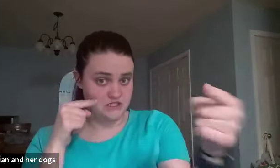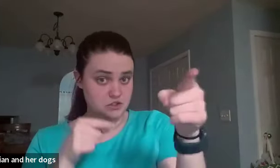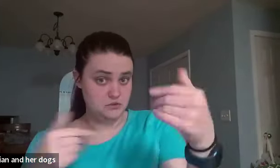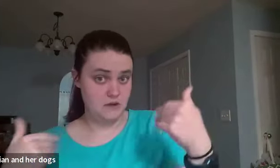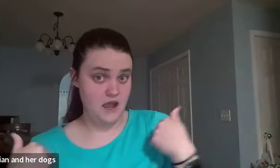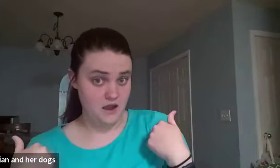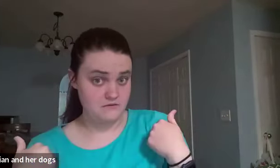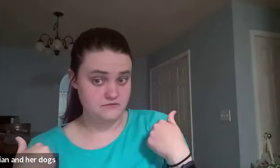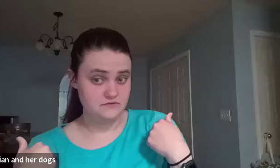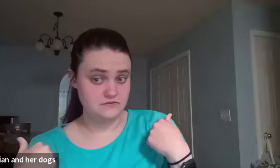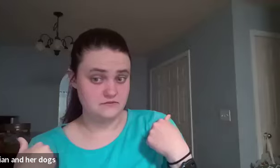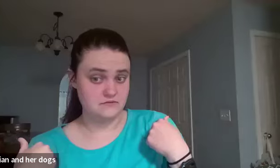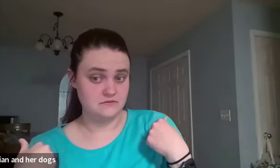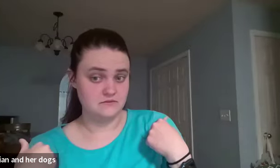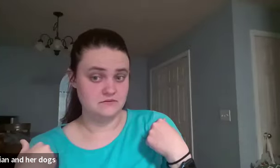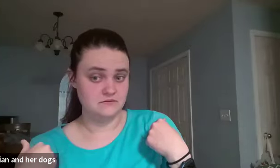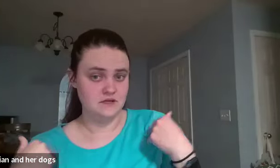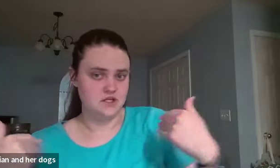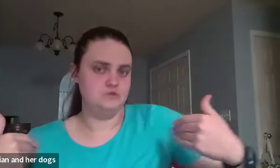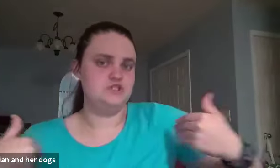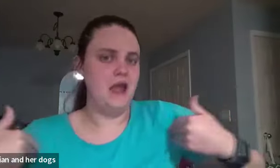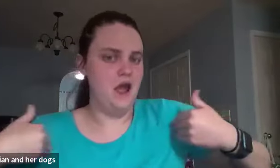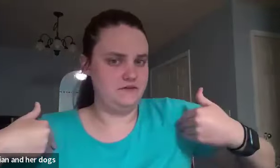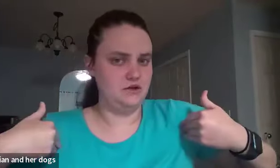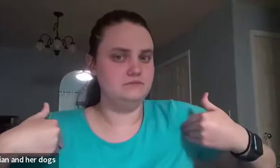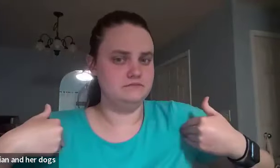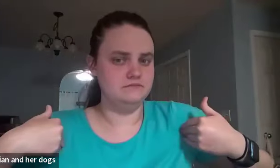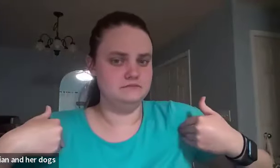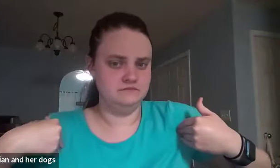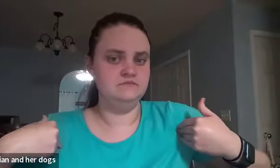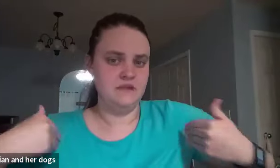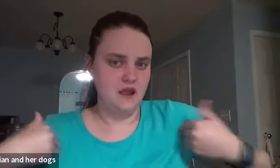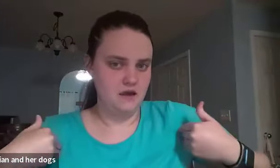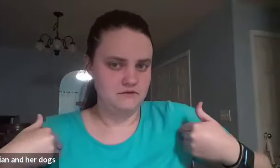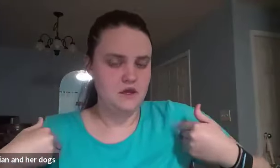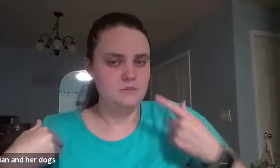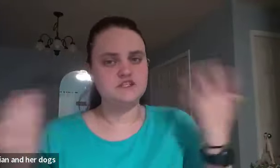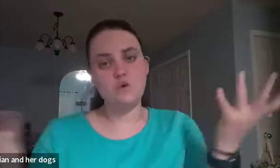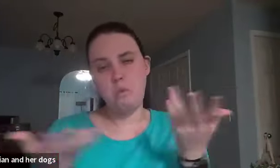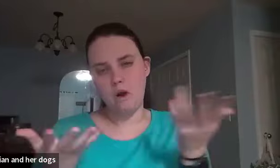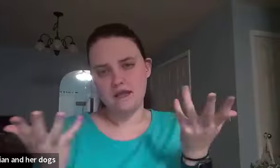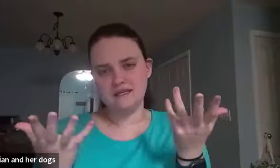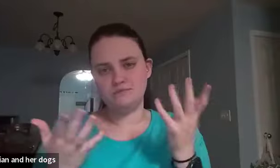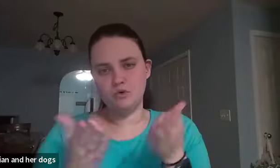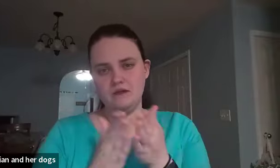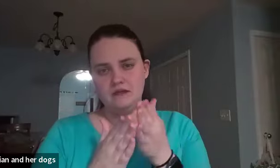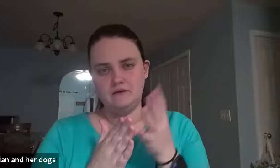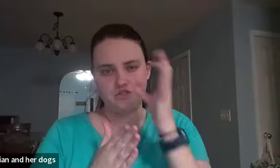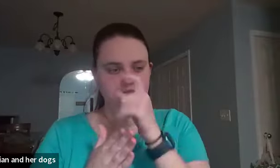allergies you have. You would do have here. Have. Because the what is more like assuming